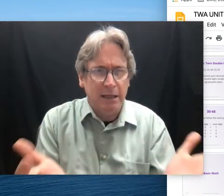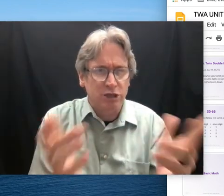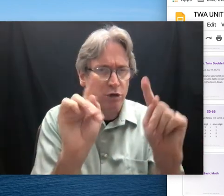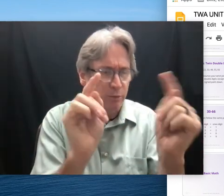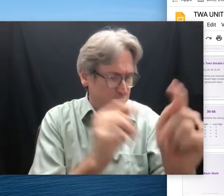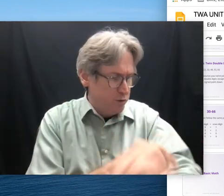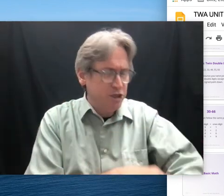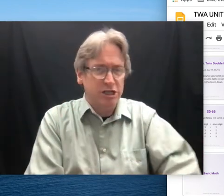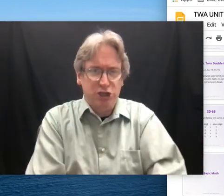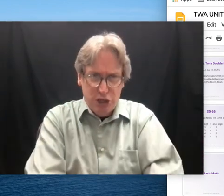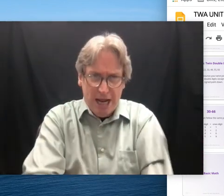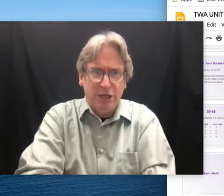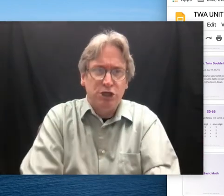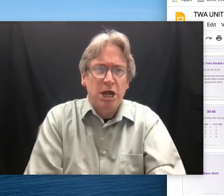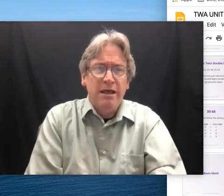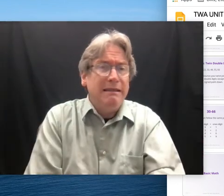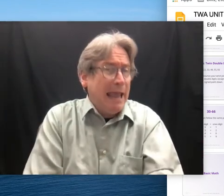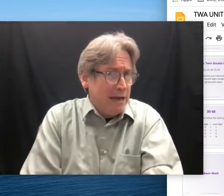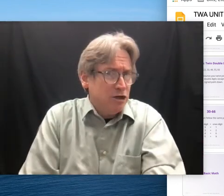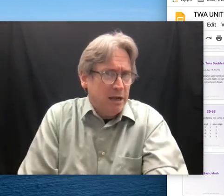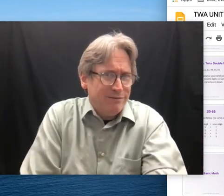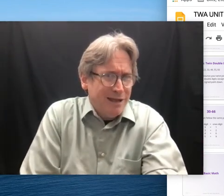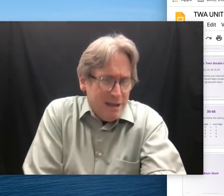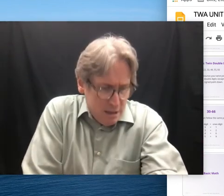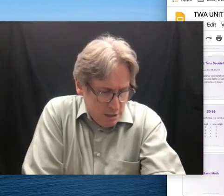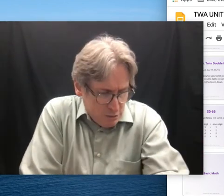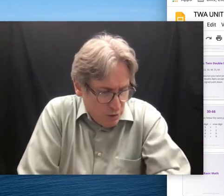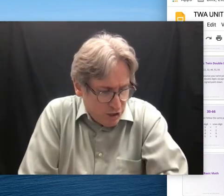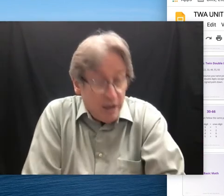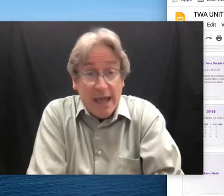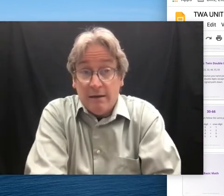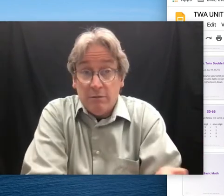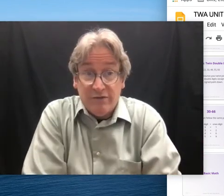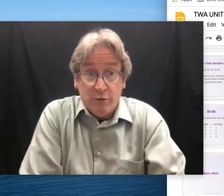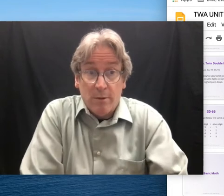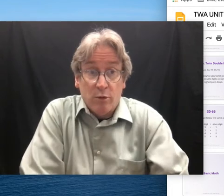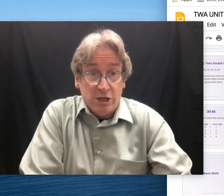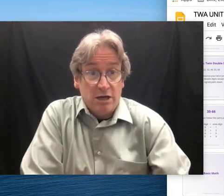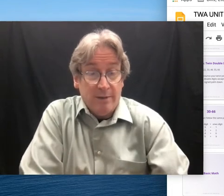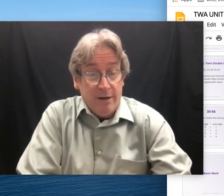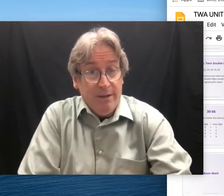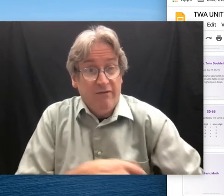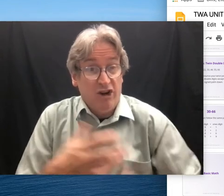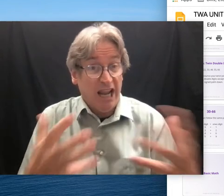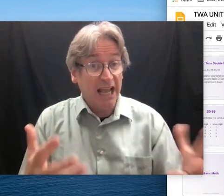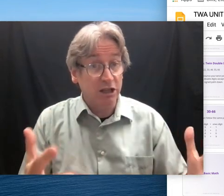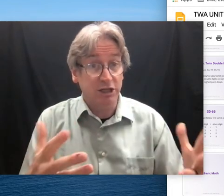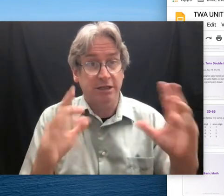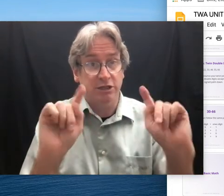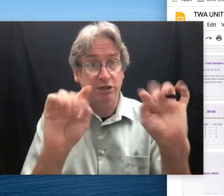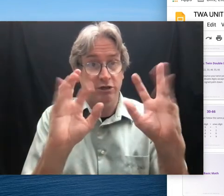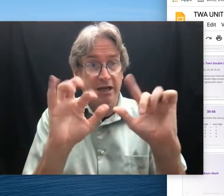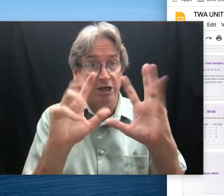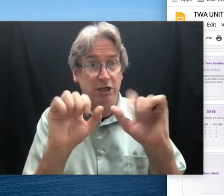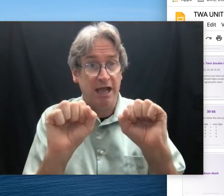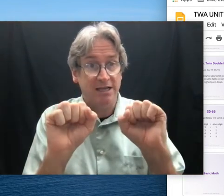need the English word, we usually just change the handshake, which, again, if you remember, we talked about it being very Englishy